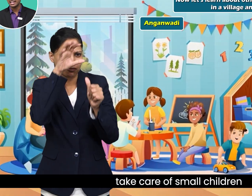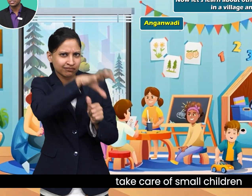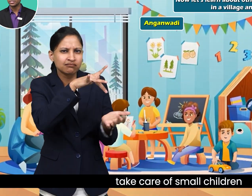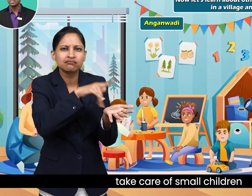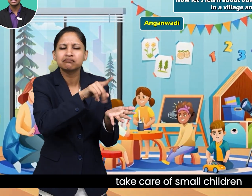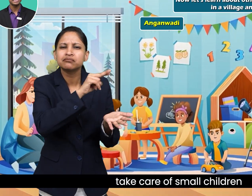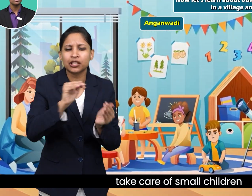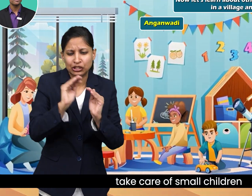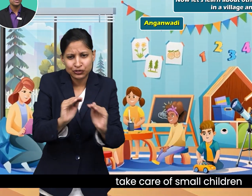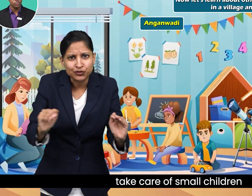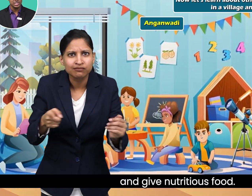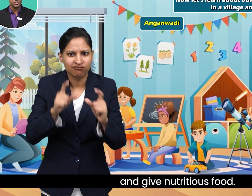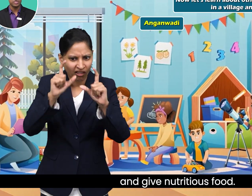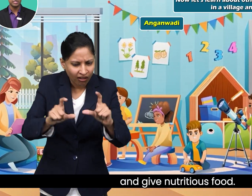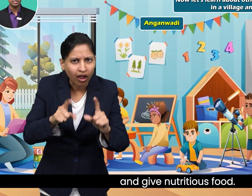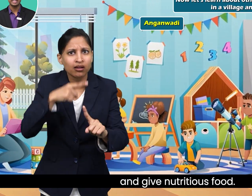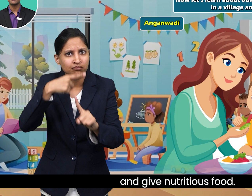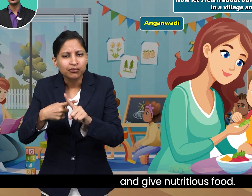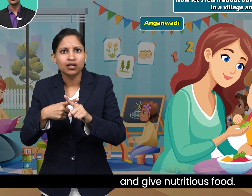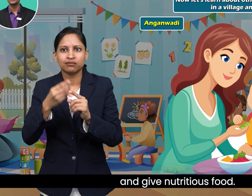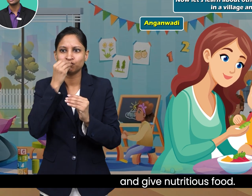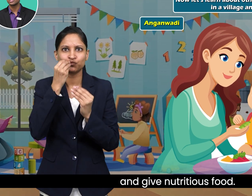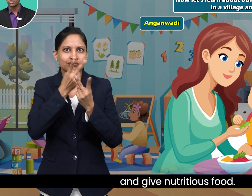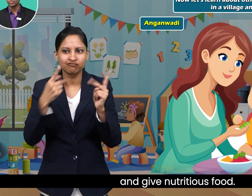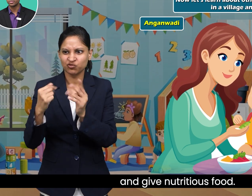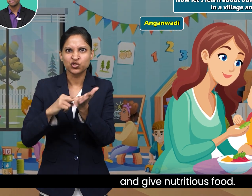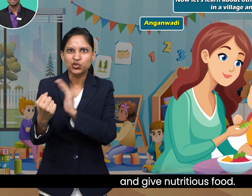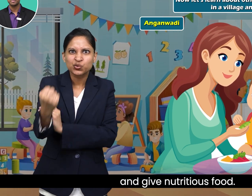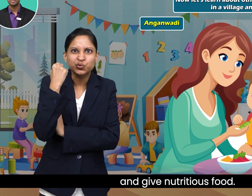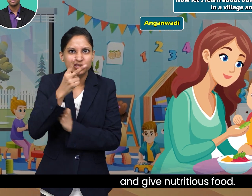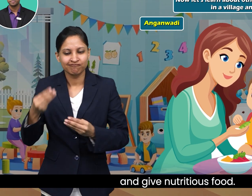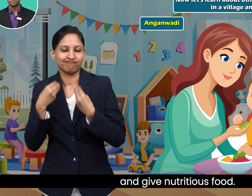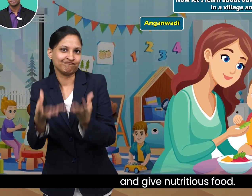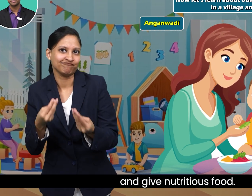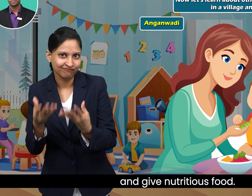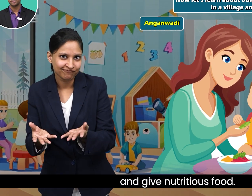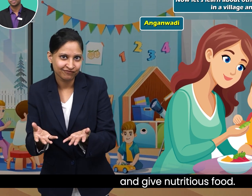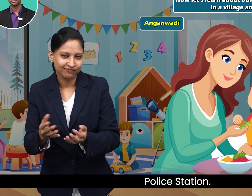Anganwadi centers take care of small children and give nutritious food.